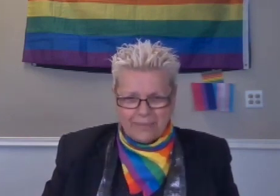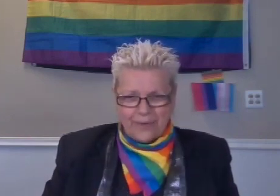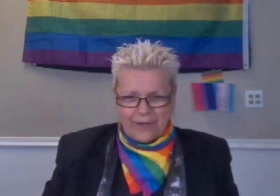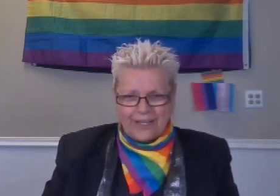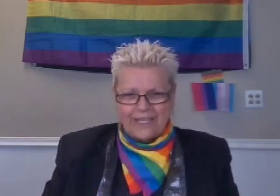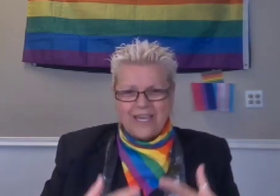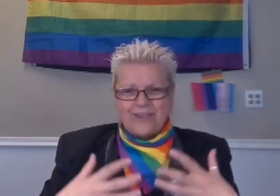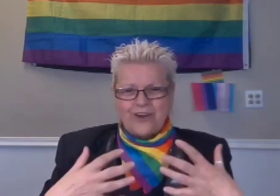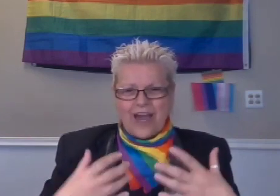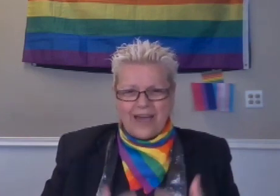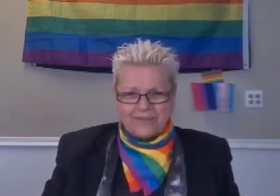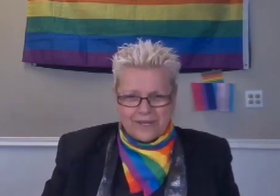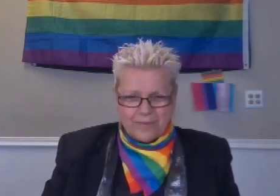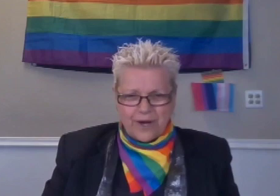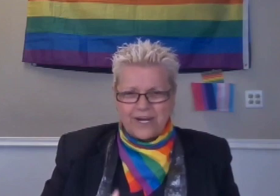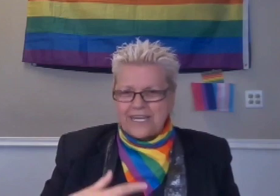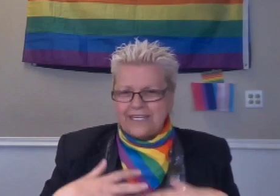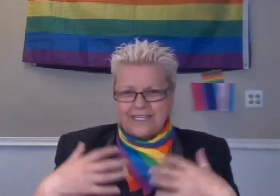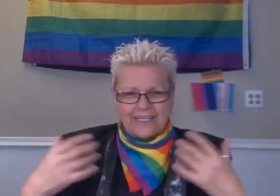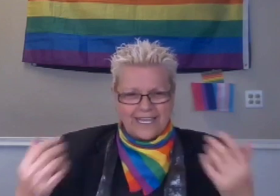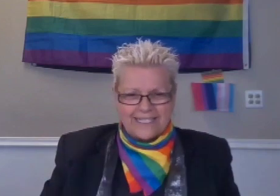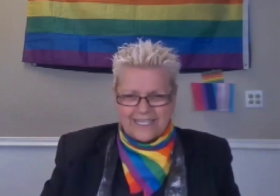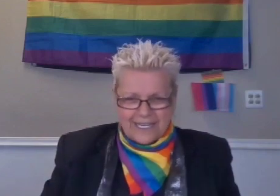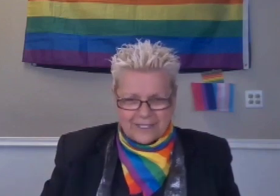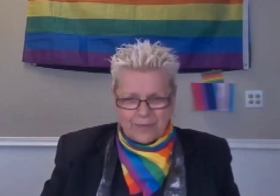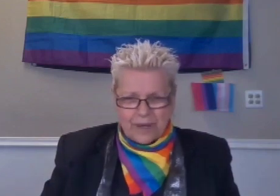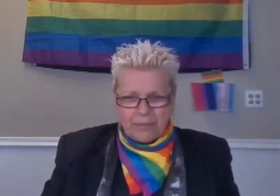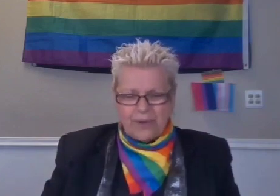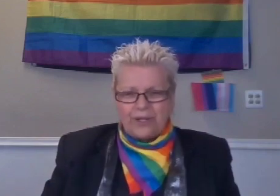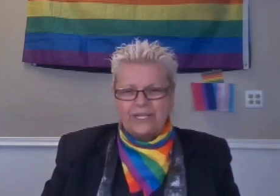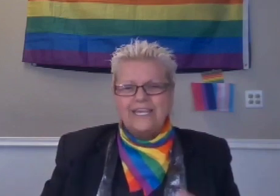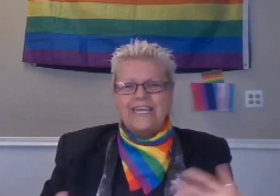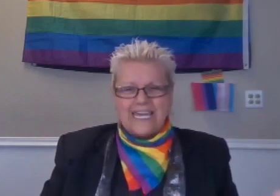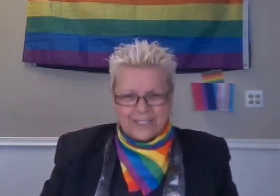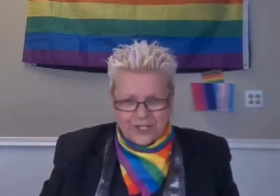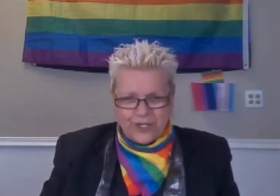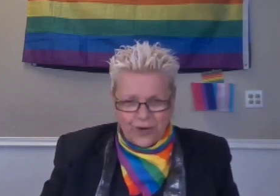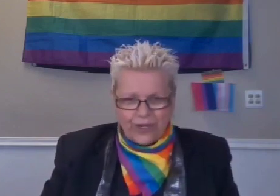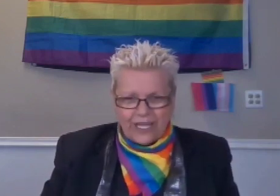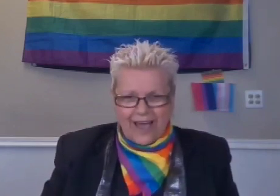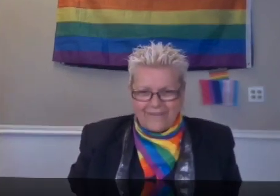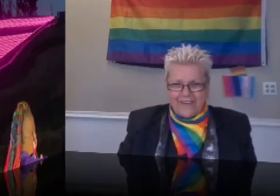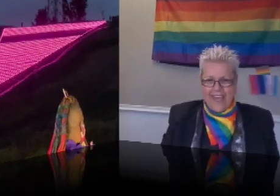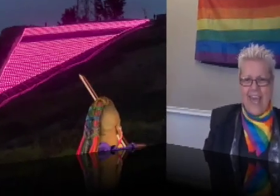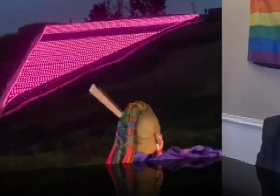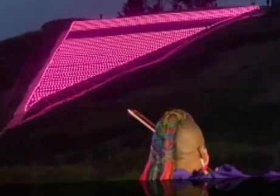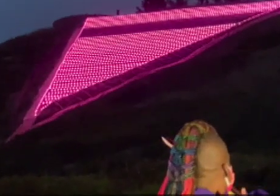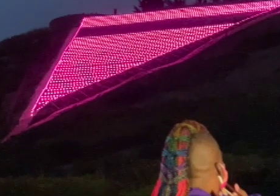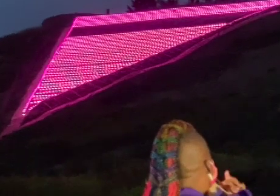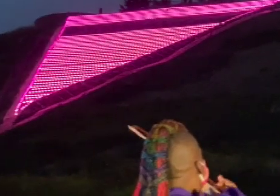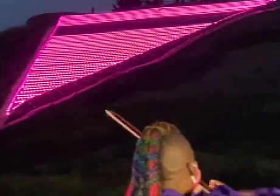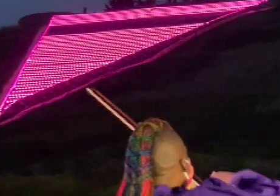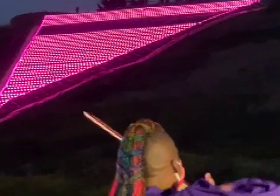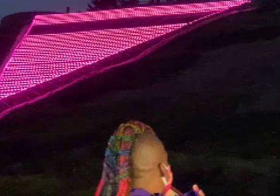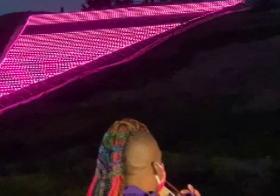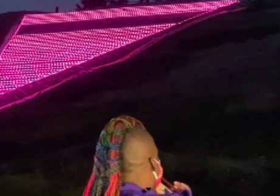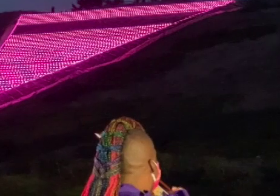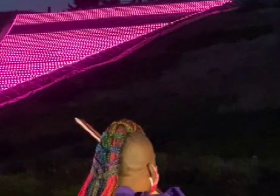Brown people, your African American and Latinx people into your life. And-